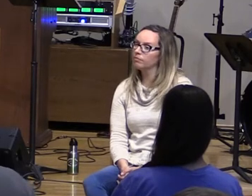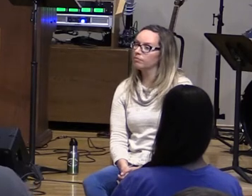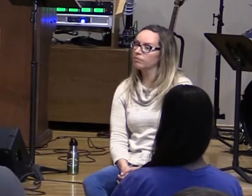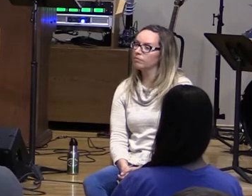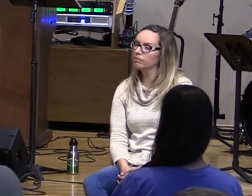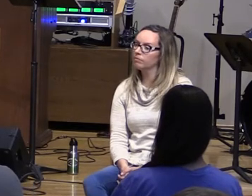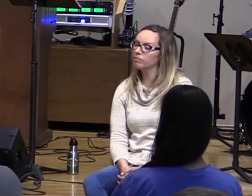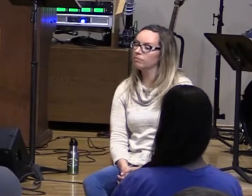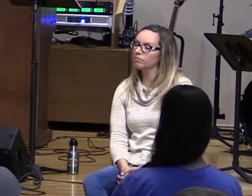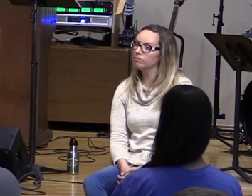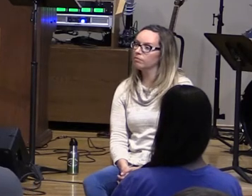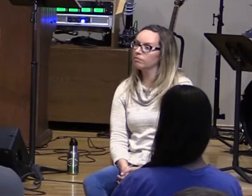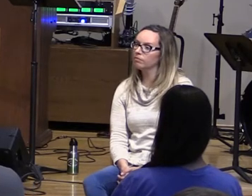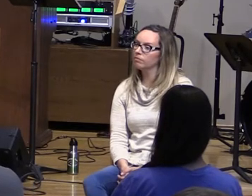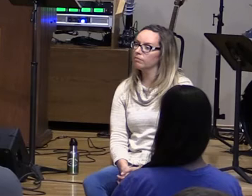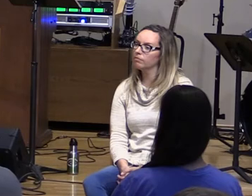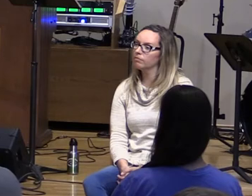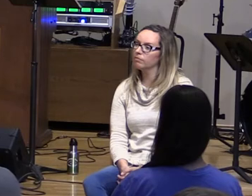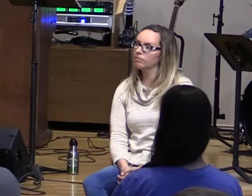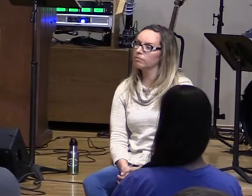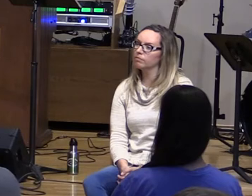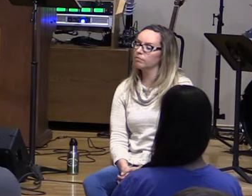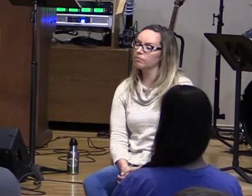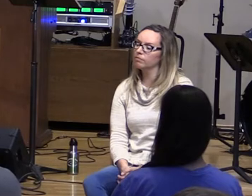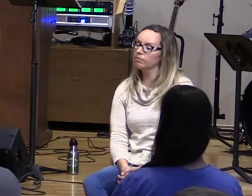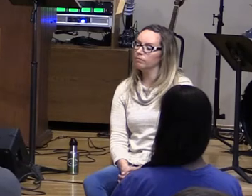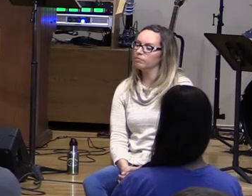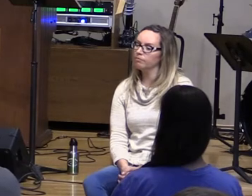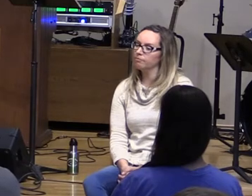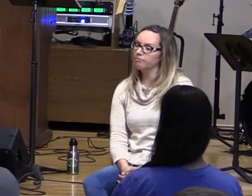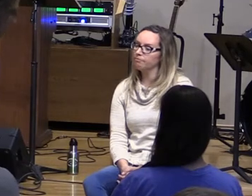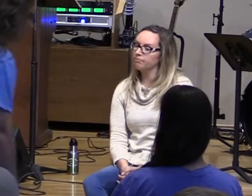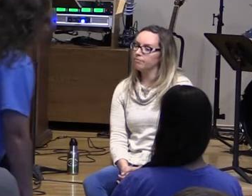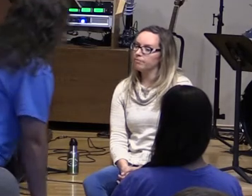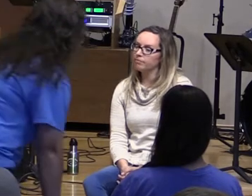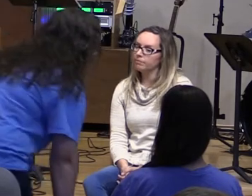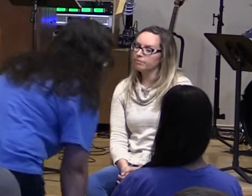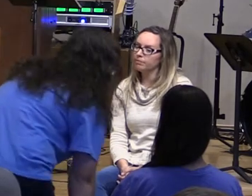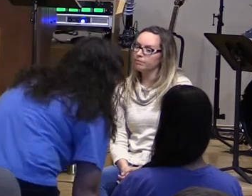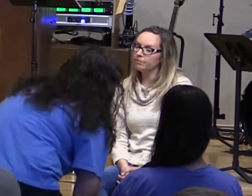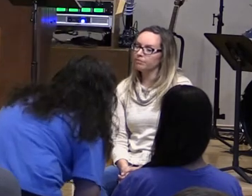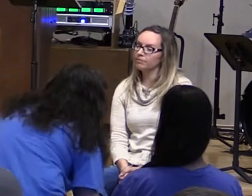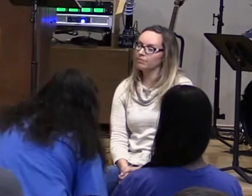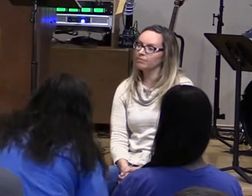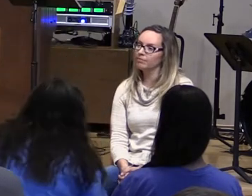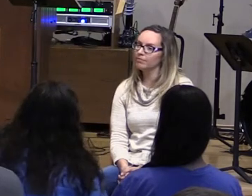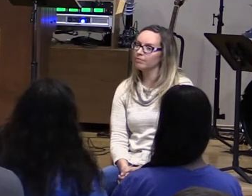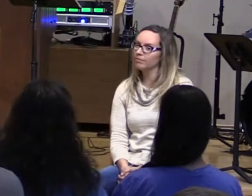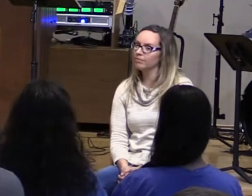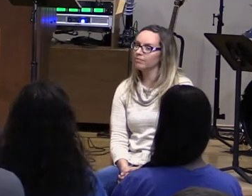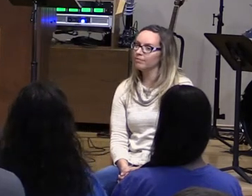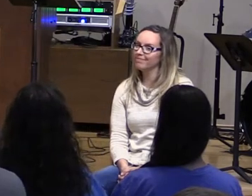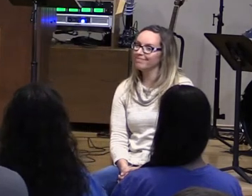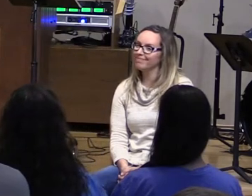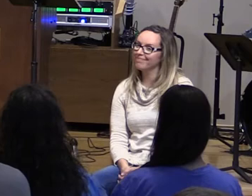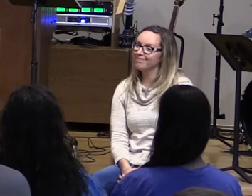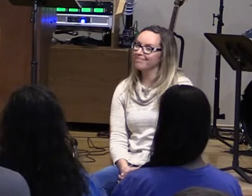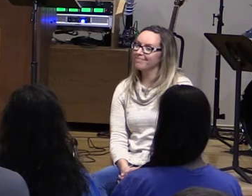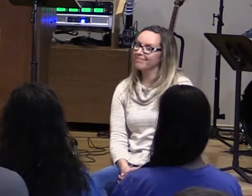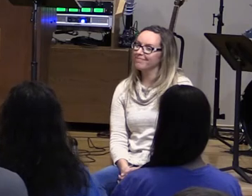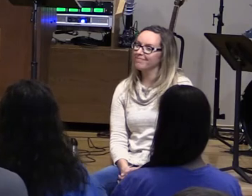a testimony to them and the Gentiles. And when they hand you over, do not worry about how you are to speak or what you are to